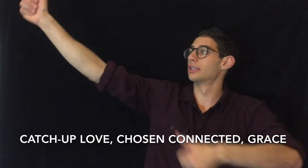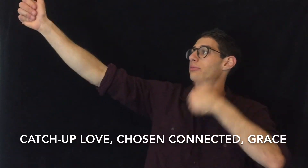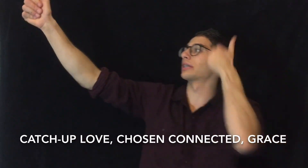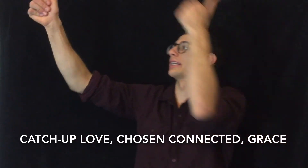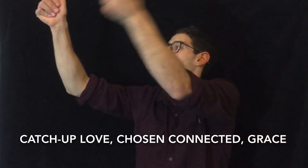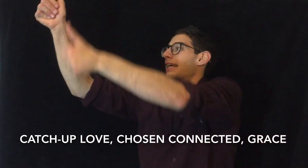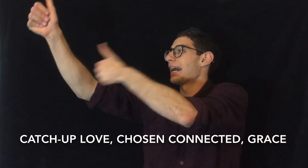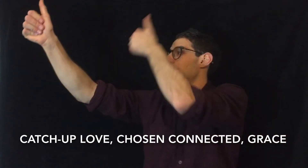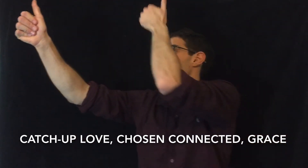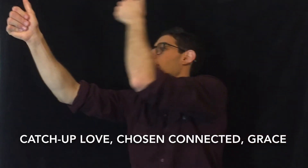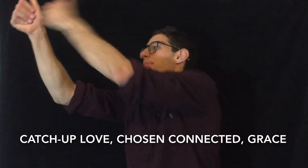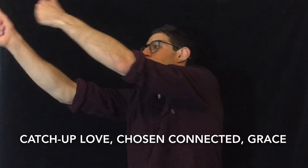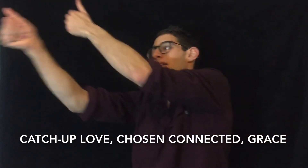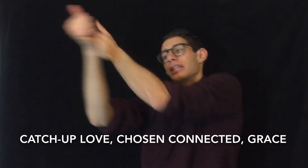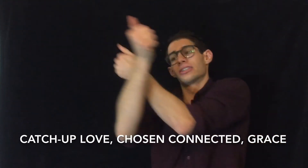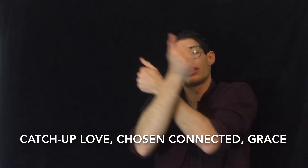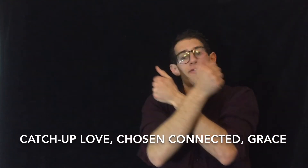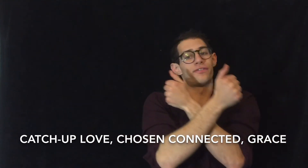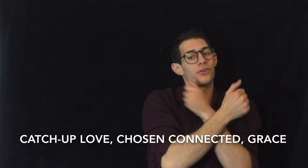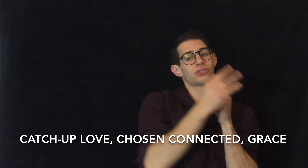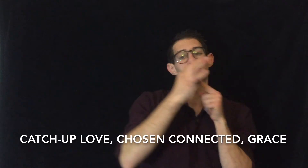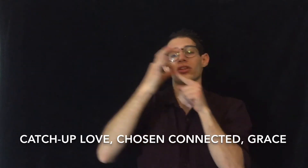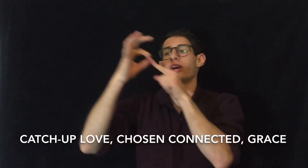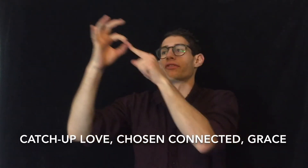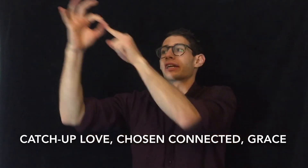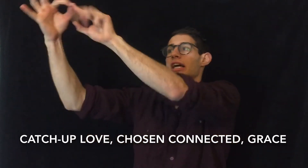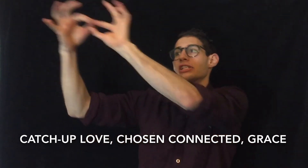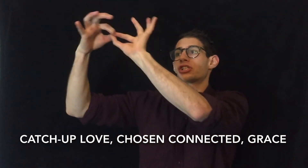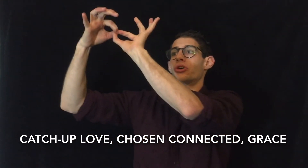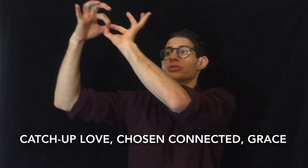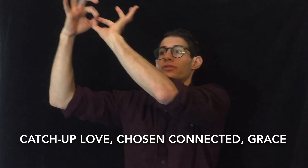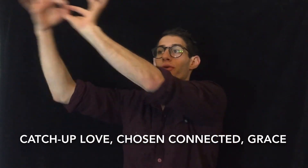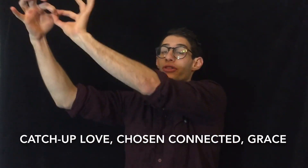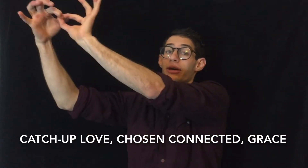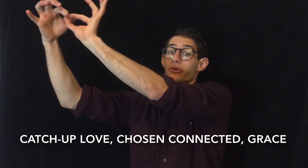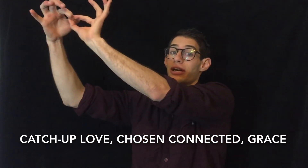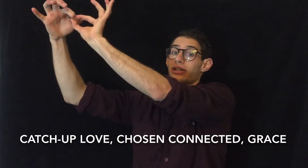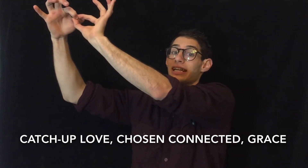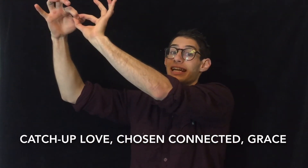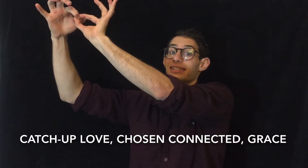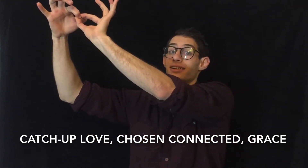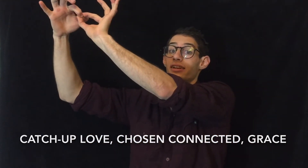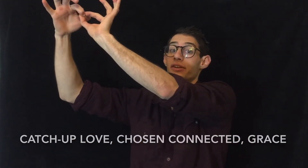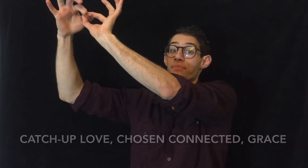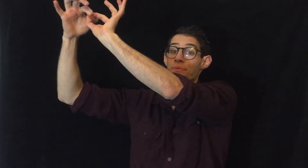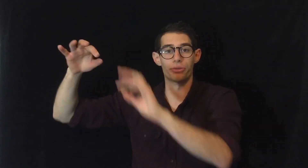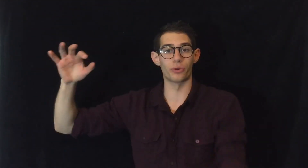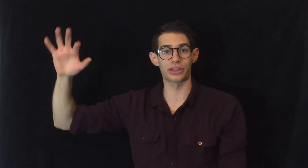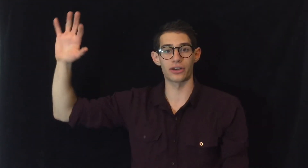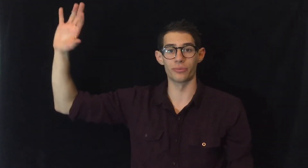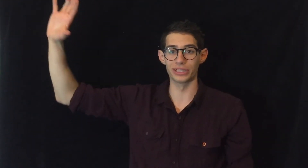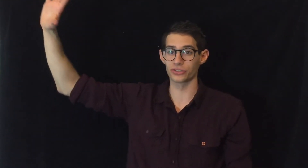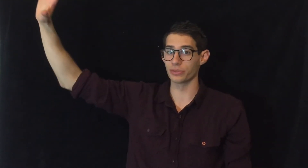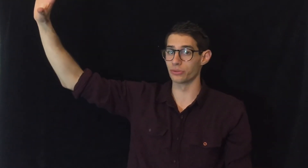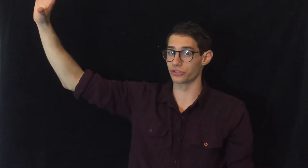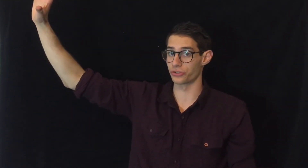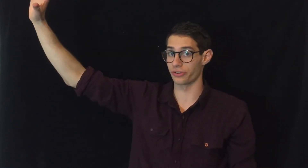we're going to catch up to the folds of the love that God chose us for and that we're now connected in it. With what that all means to me, which is